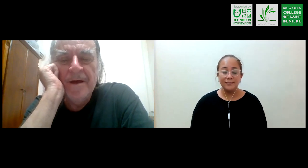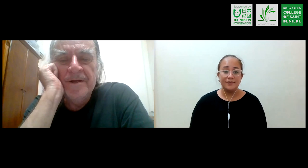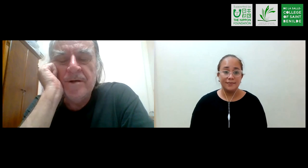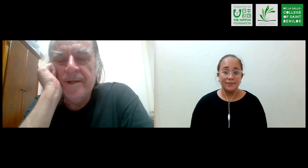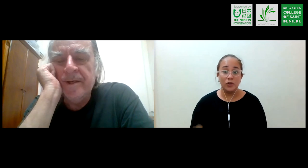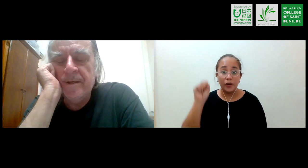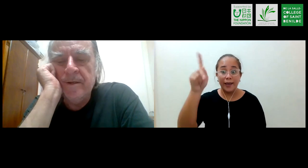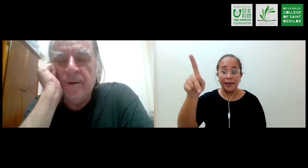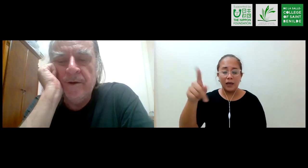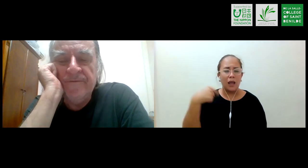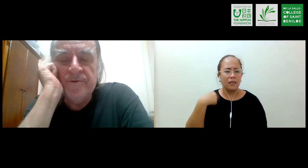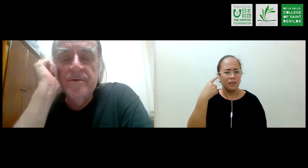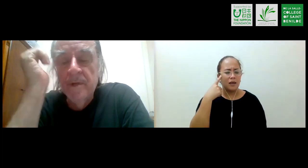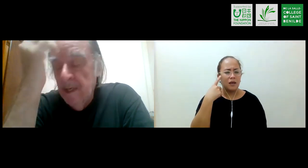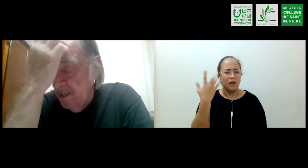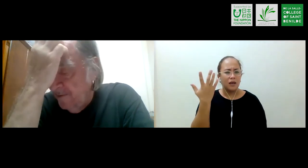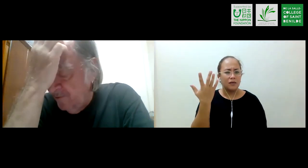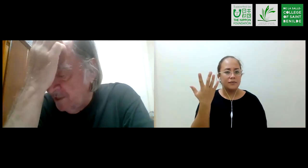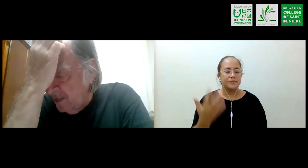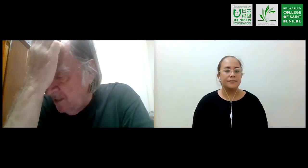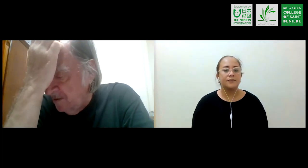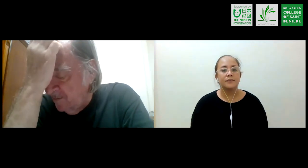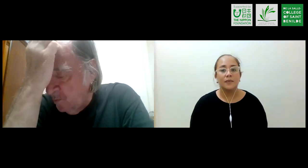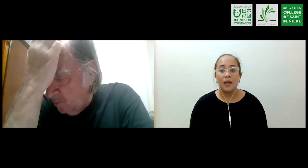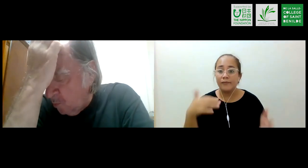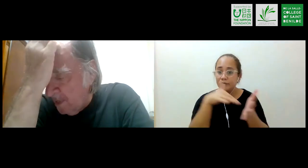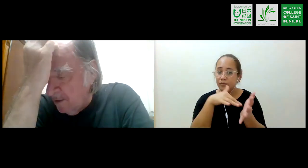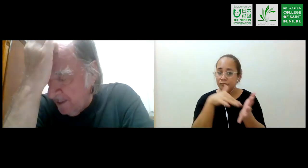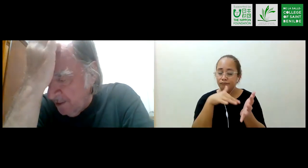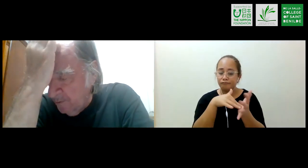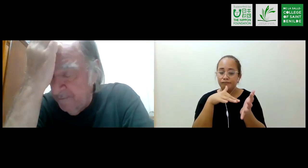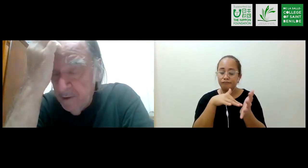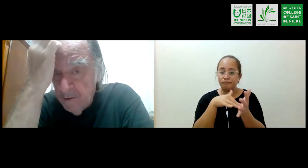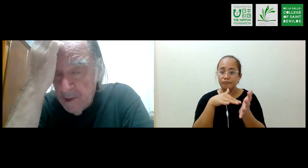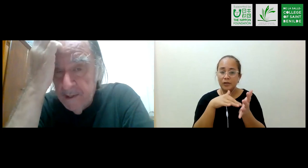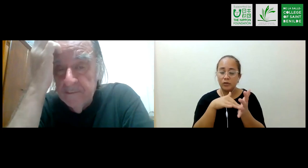So I think, if you study well and you review on